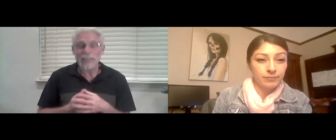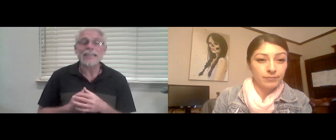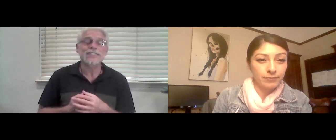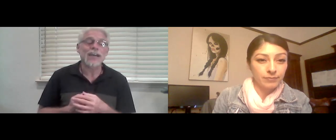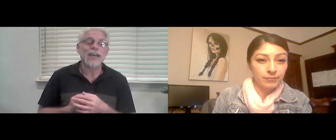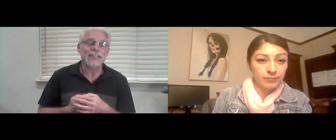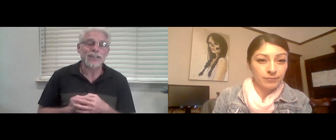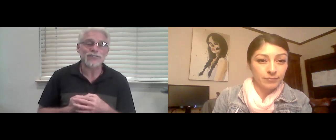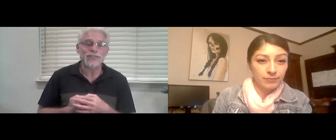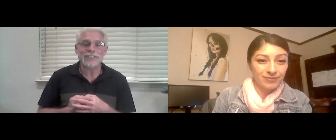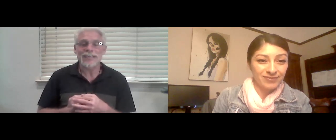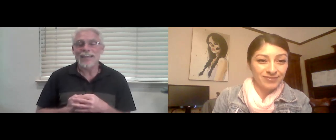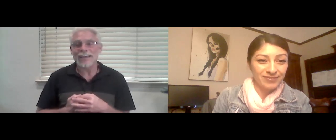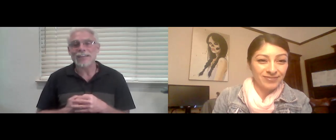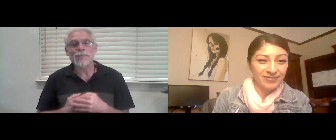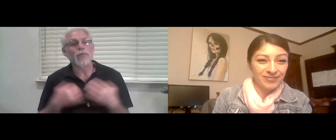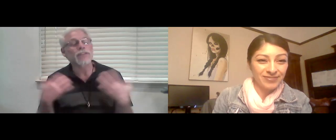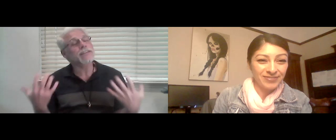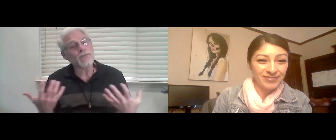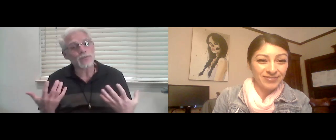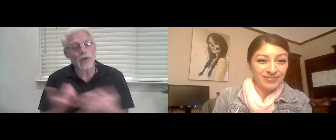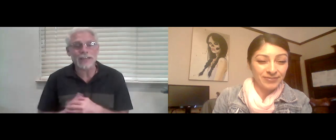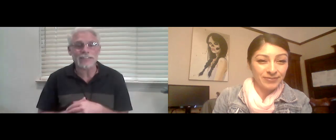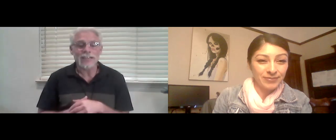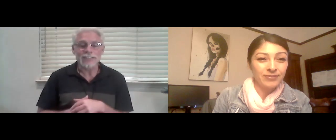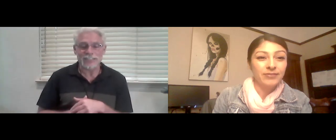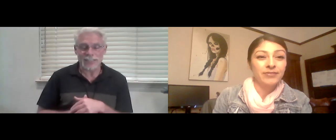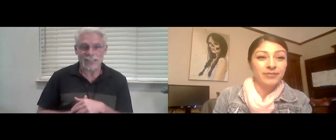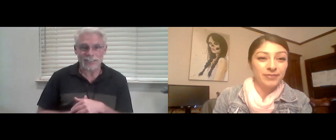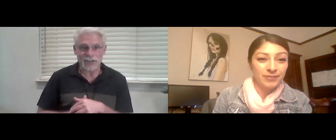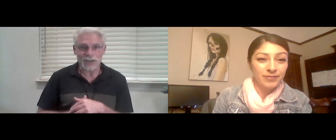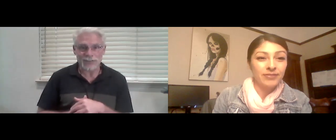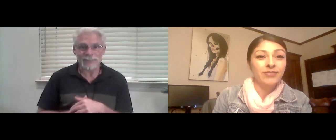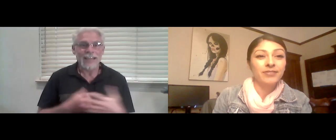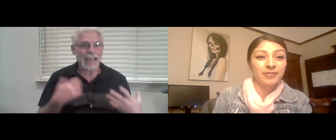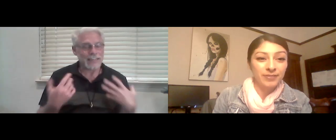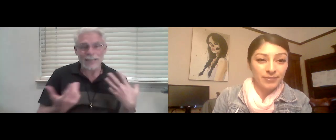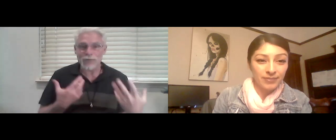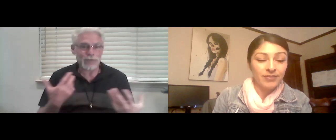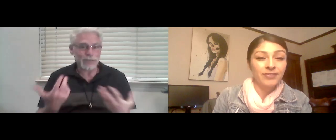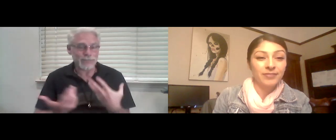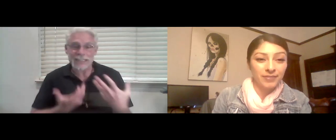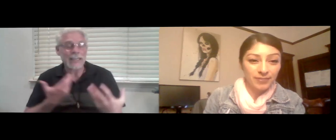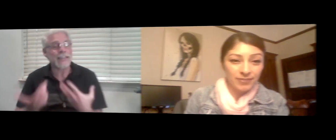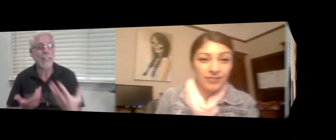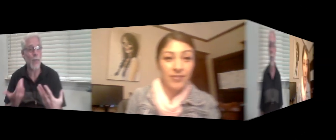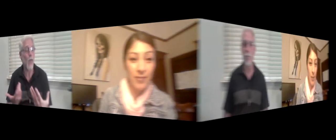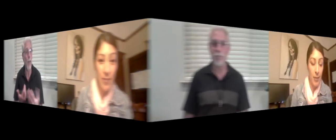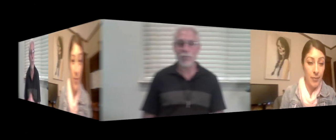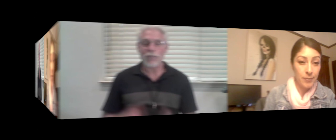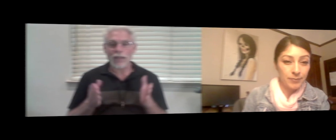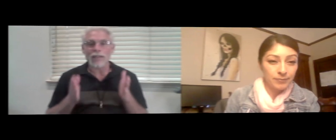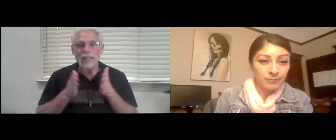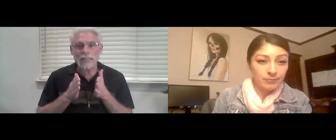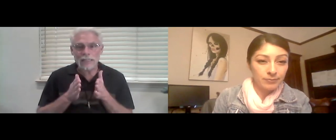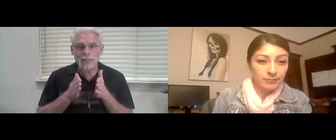if the kids got industrious, they could come up with different ways to sign the song, and it would be singing the same